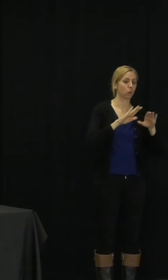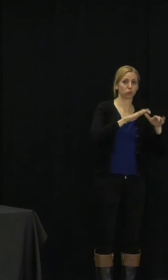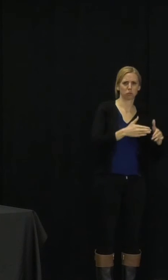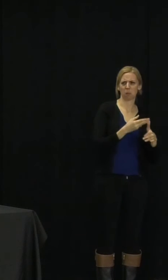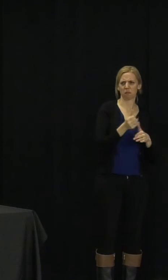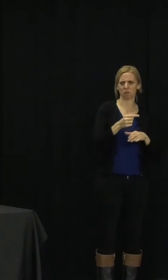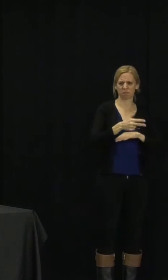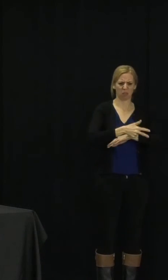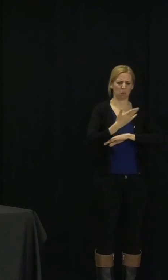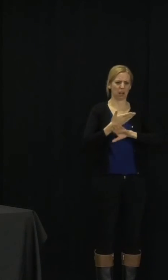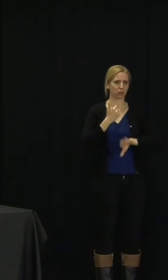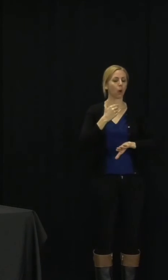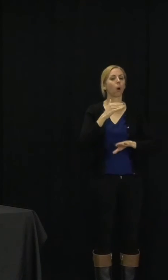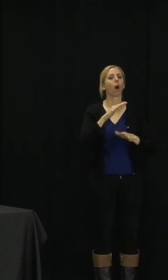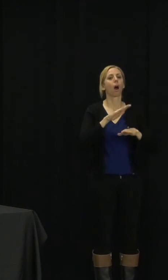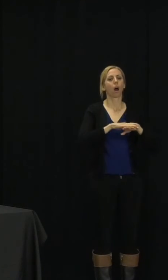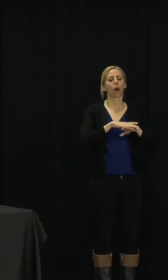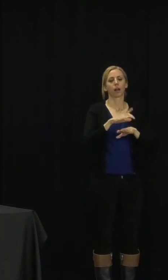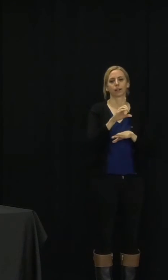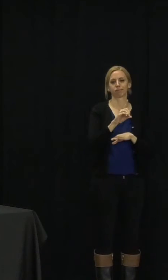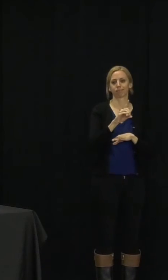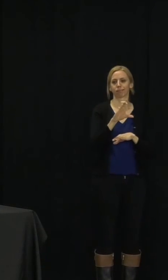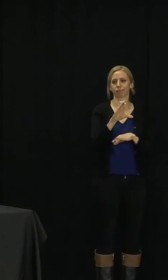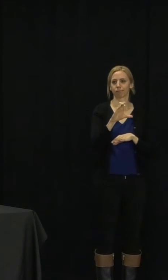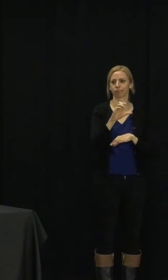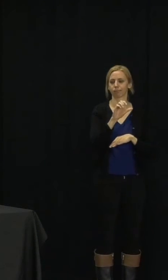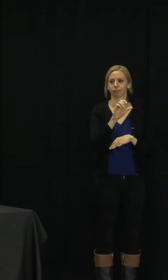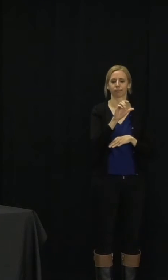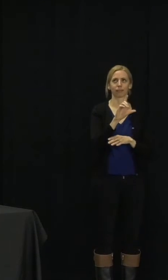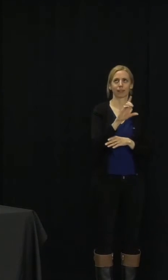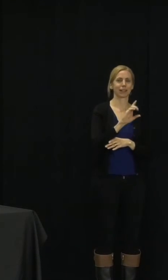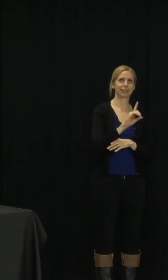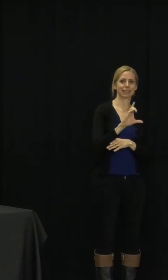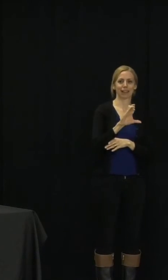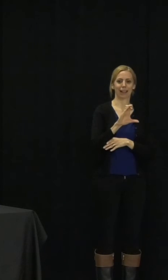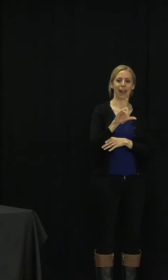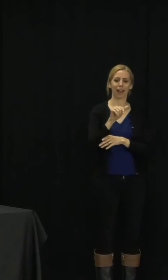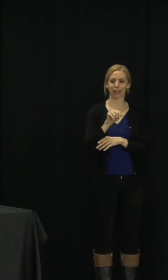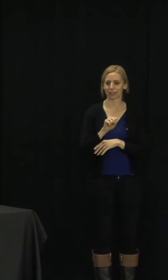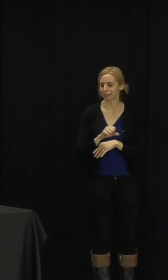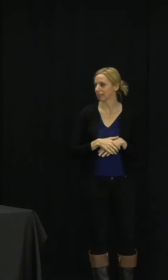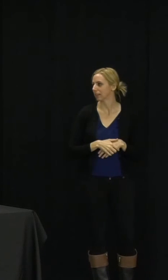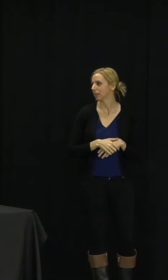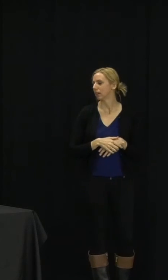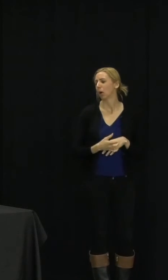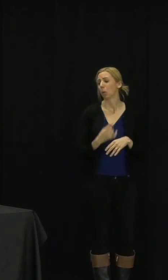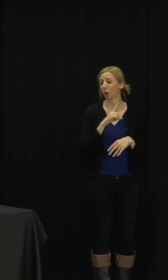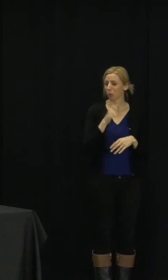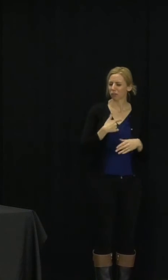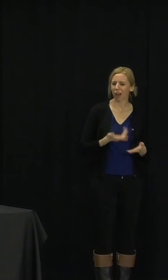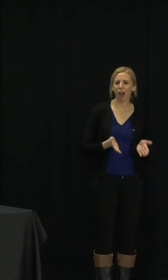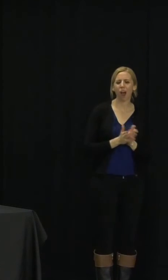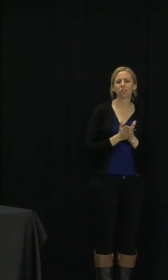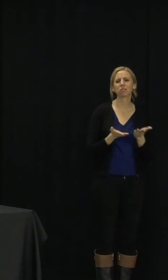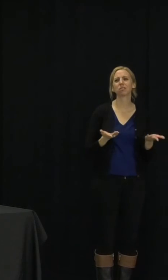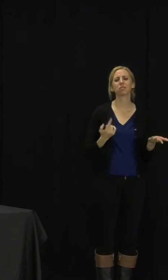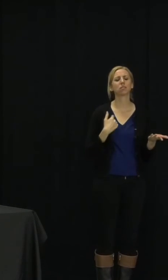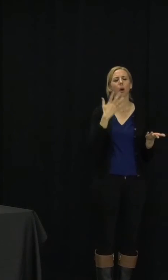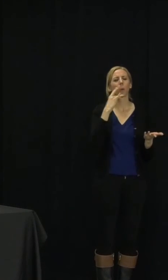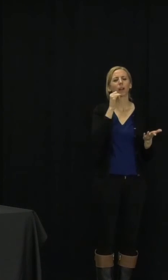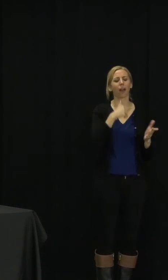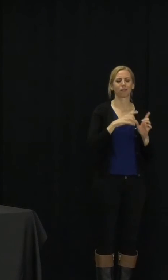landed is in what we call disability first language. You'll notice that I define myself as a disabled